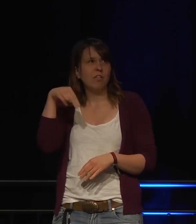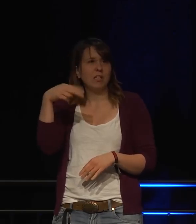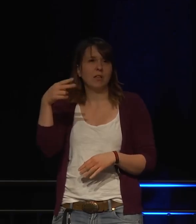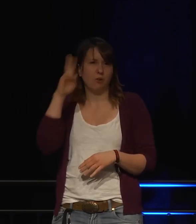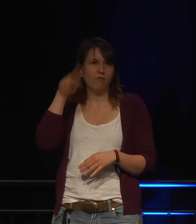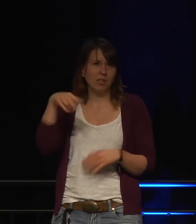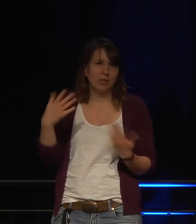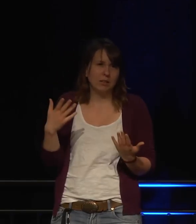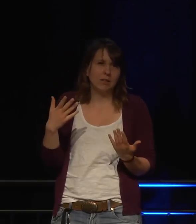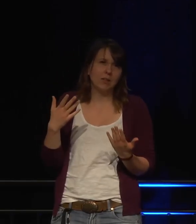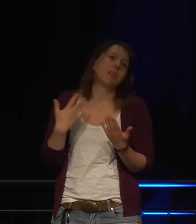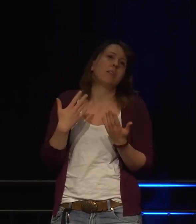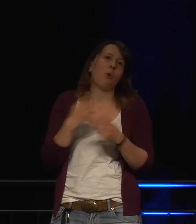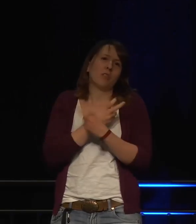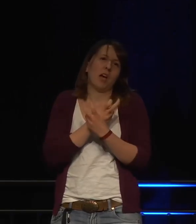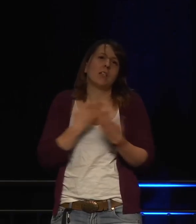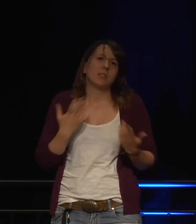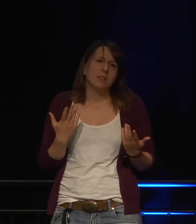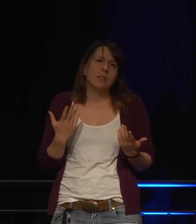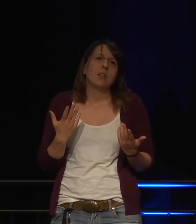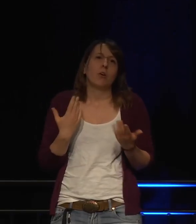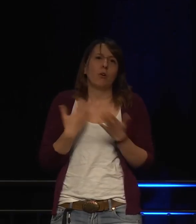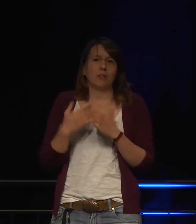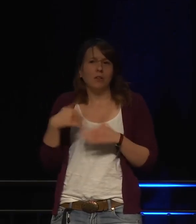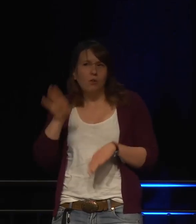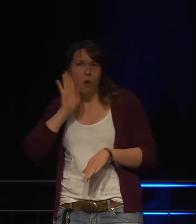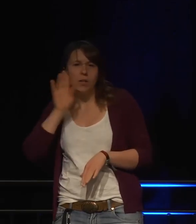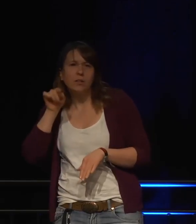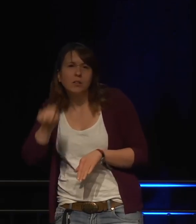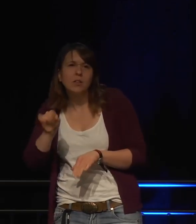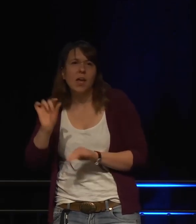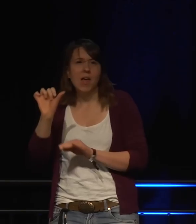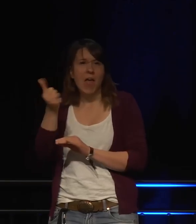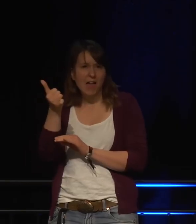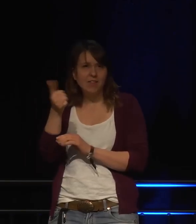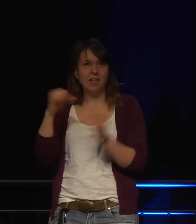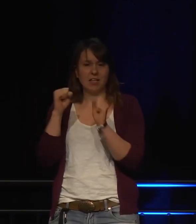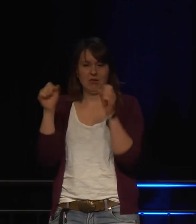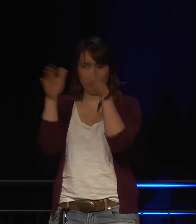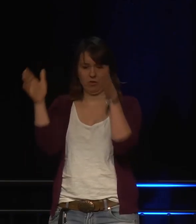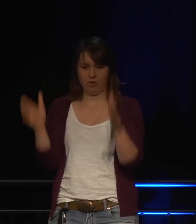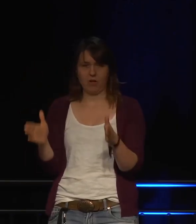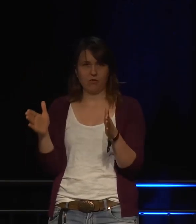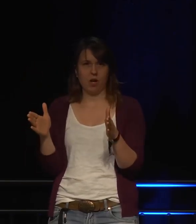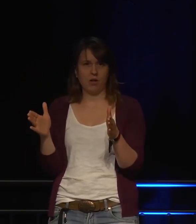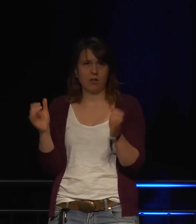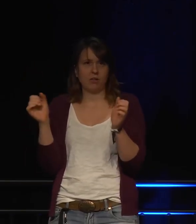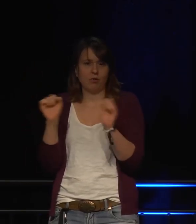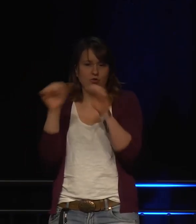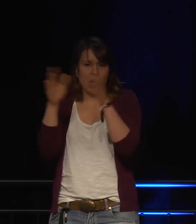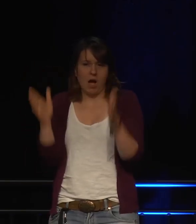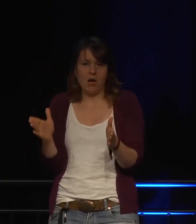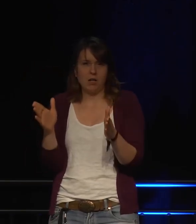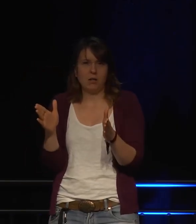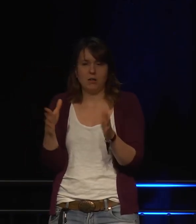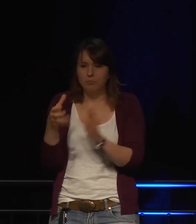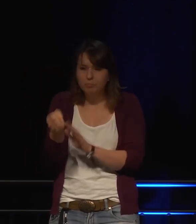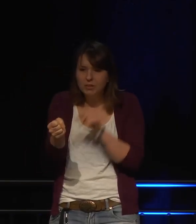that the first refrigerator was caught that was sending out spam meals, and that was in